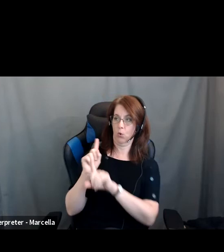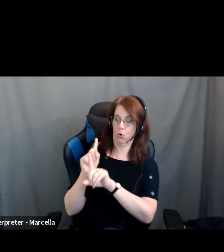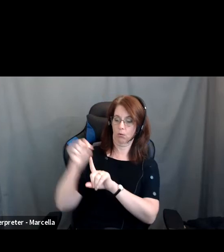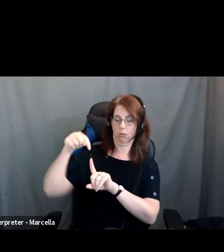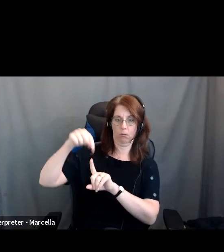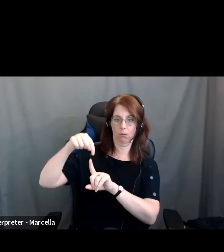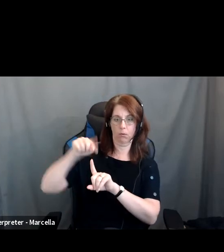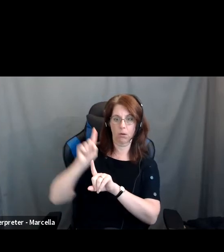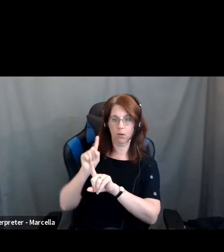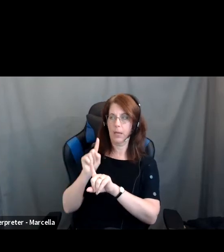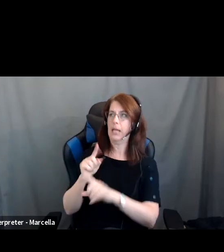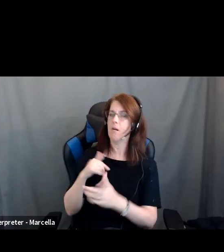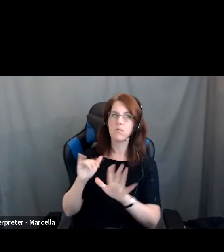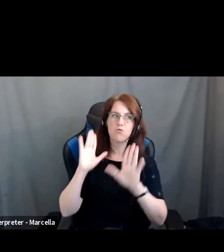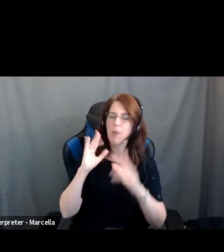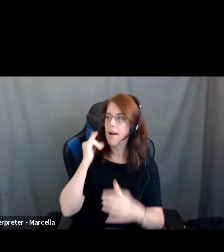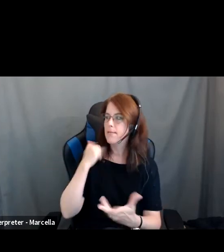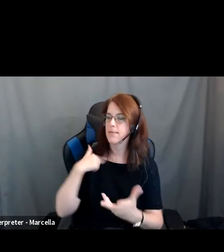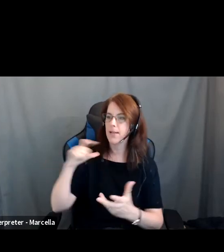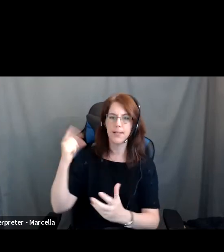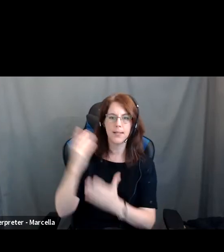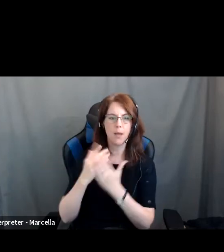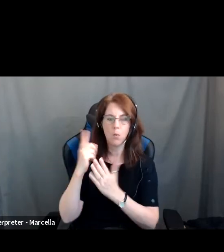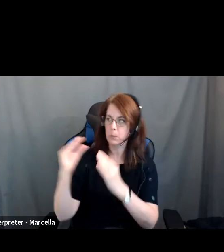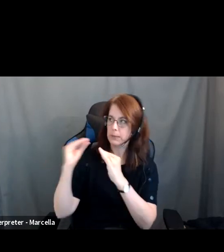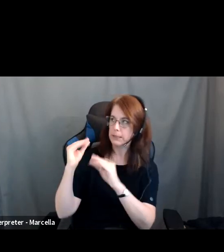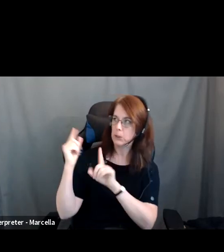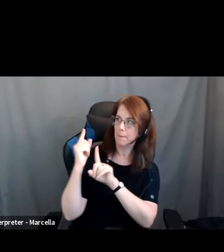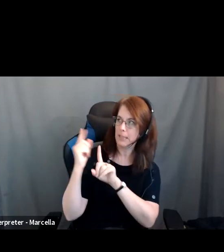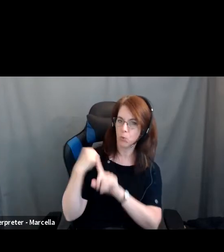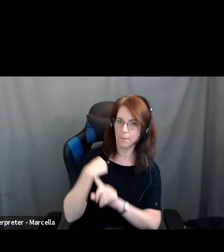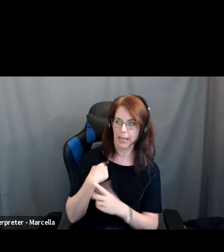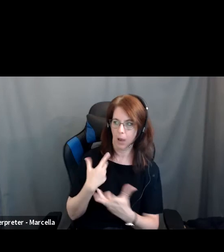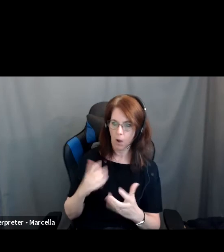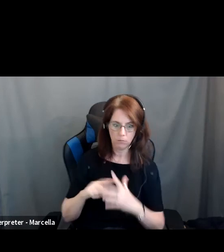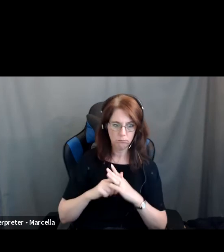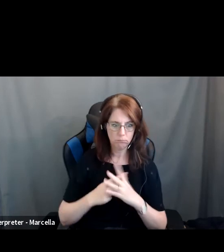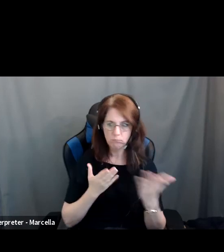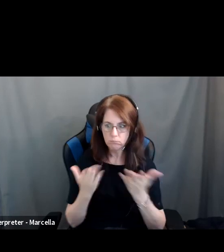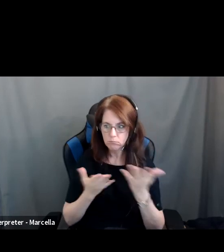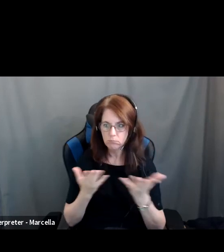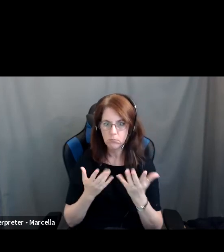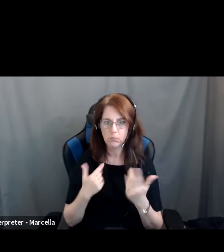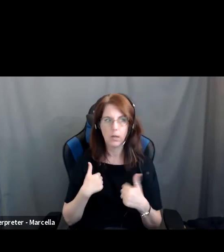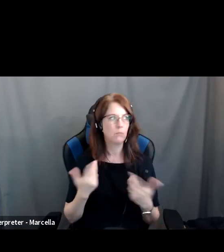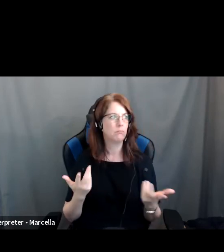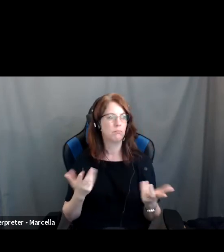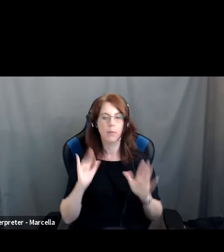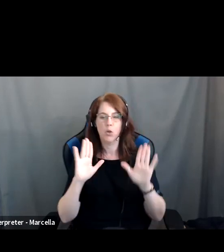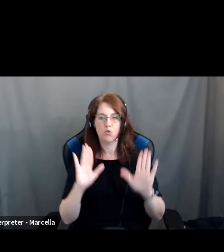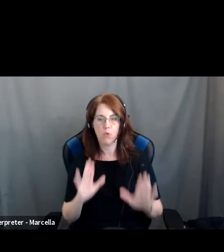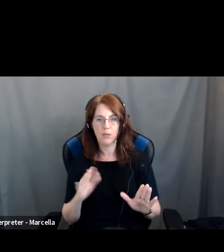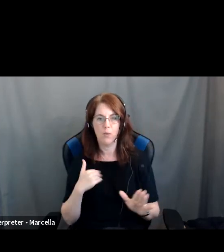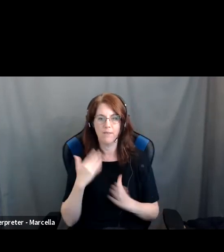thinking like, man, these are great ideas. I would love to implement them, and it would be fantastic to